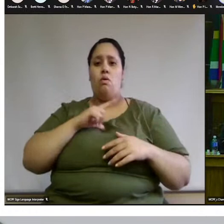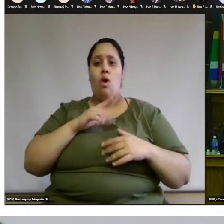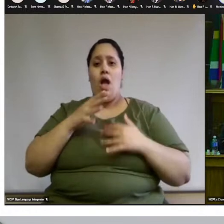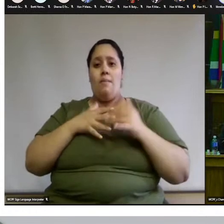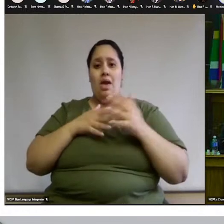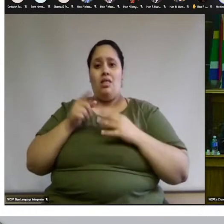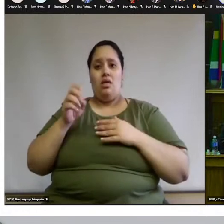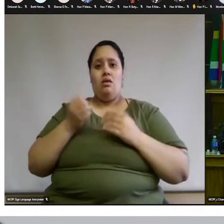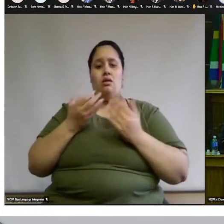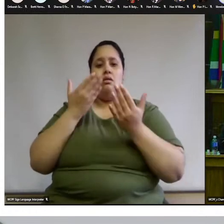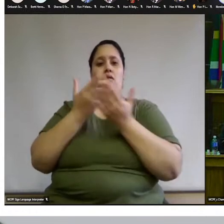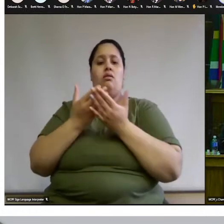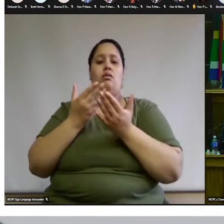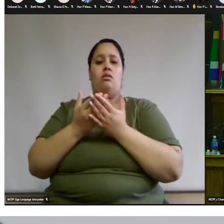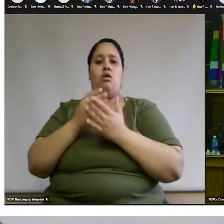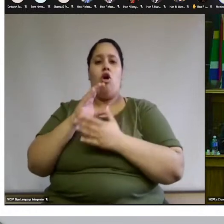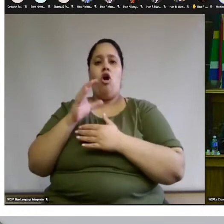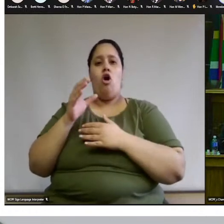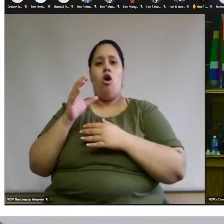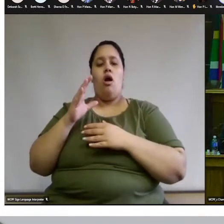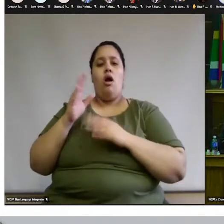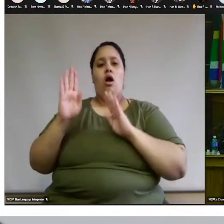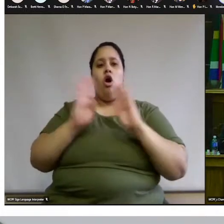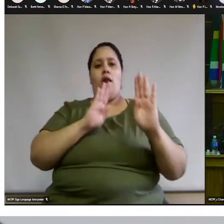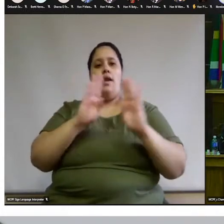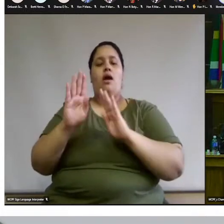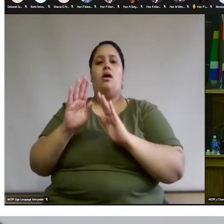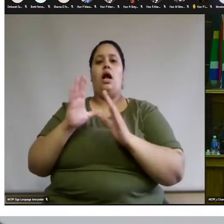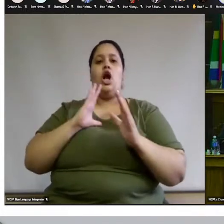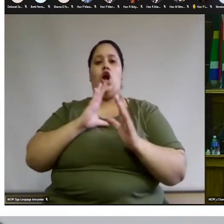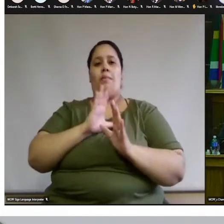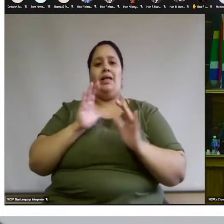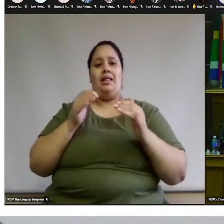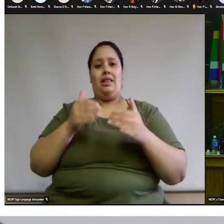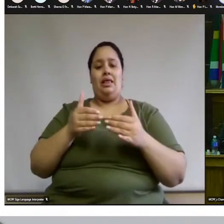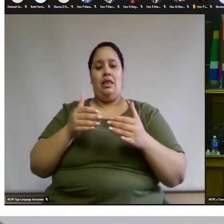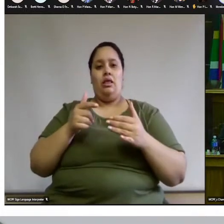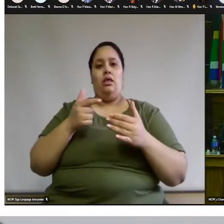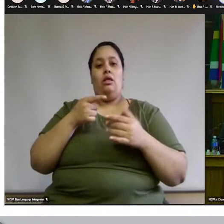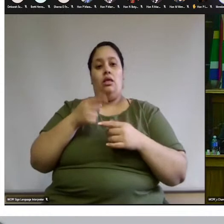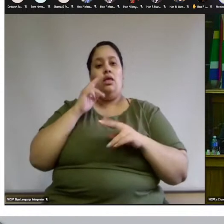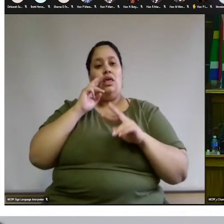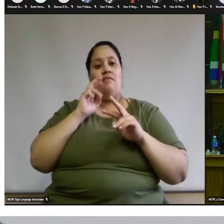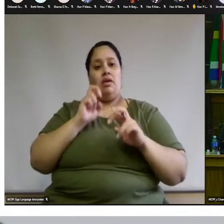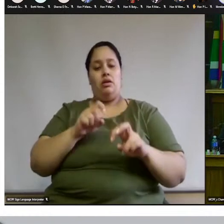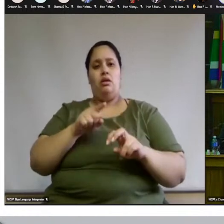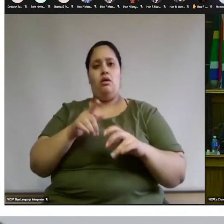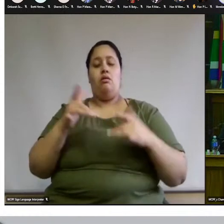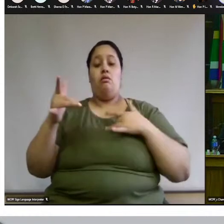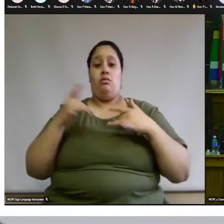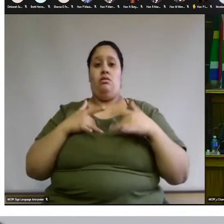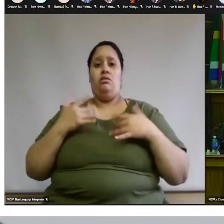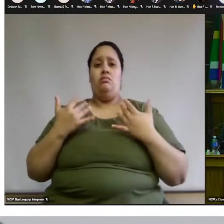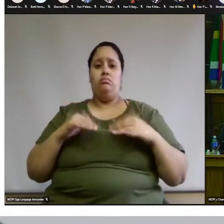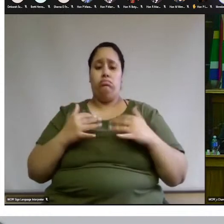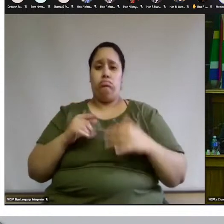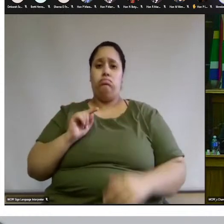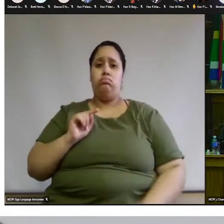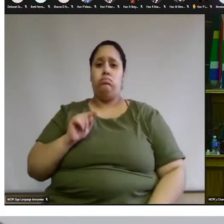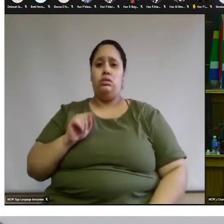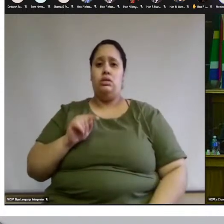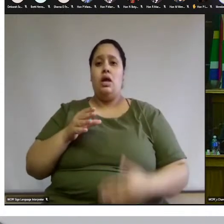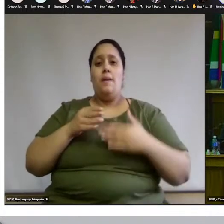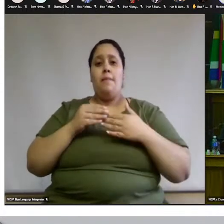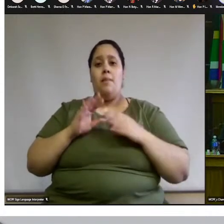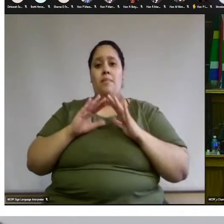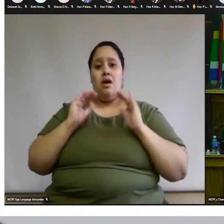referred to the Conduct Committee for investigation is even more disturbing. As members of